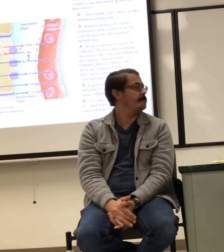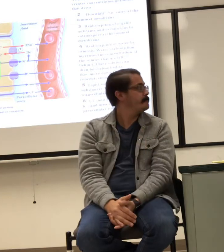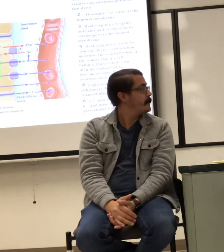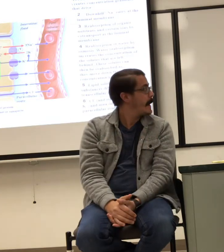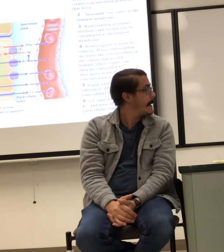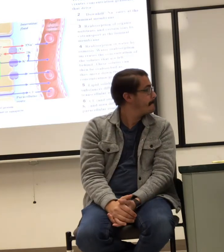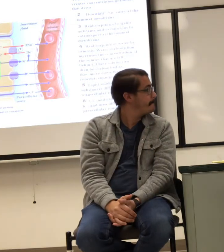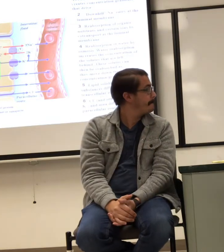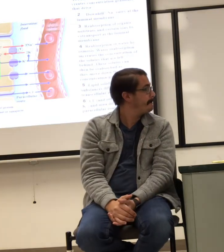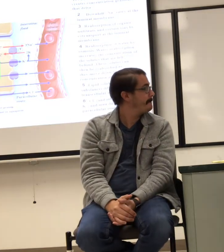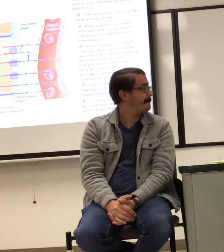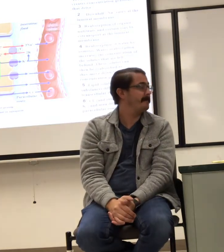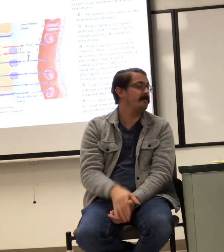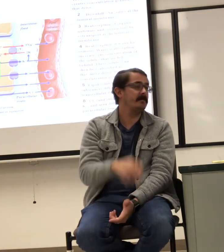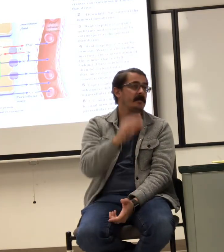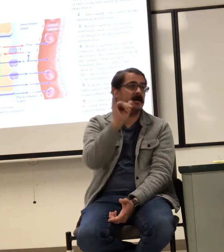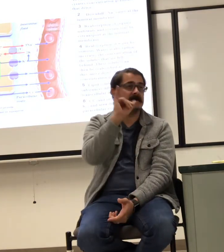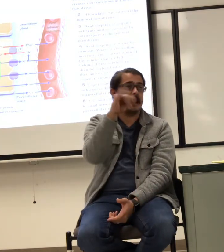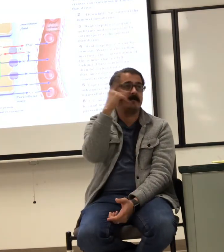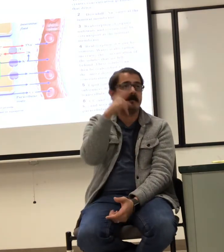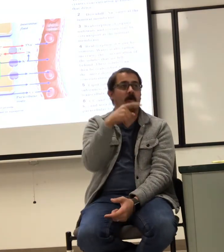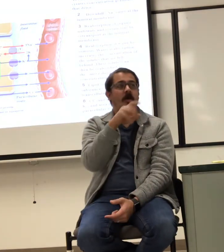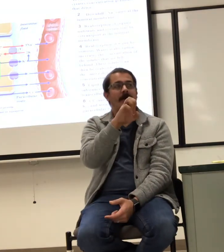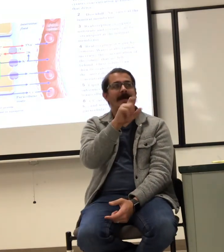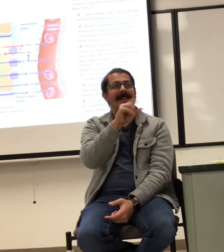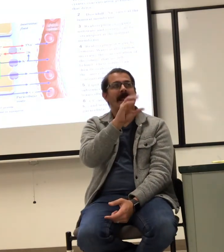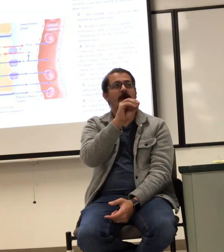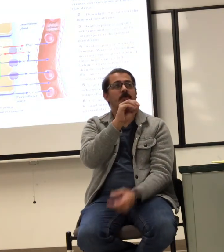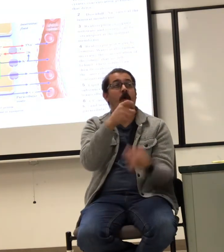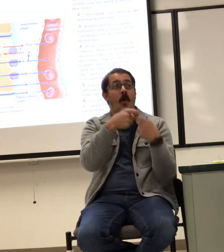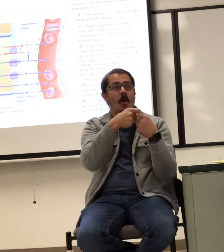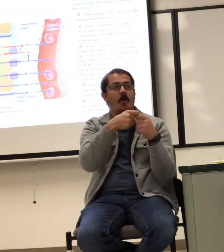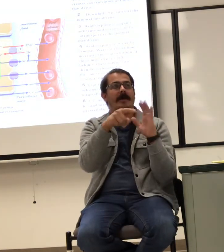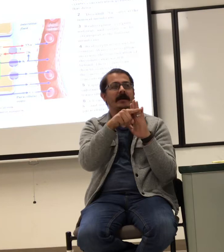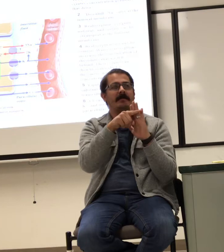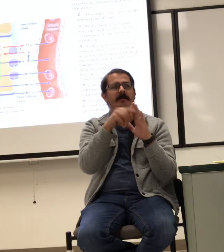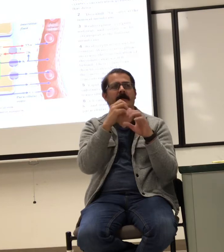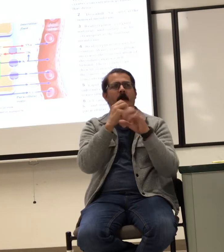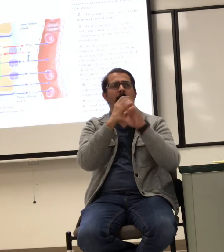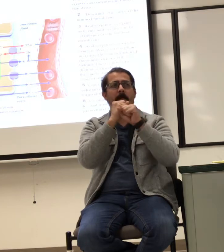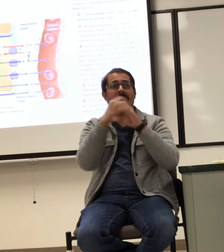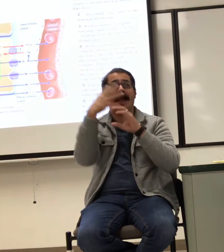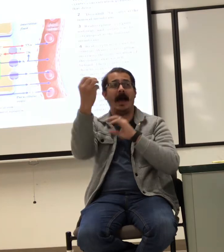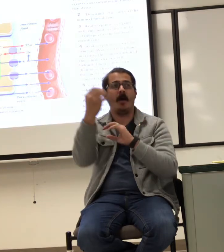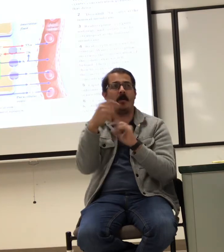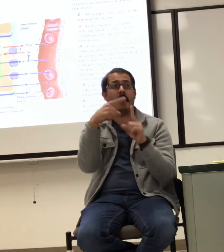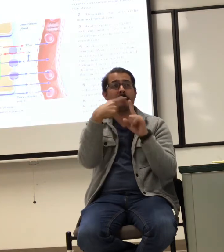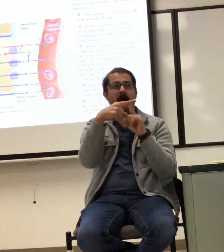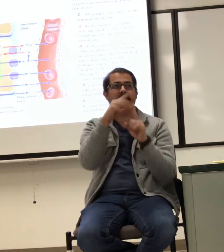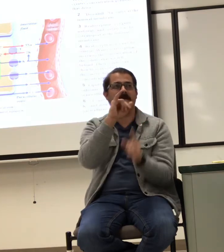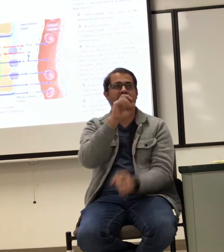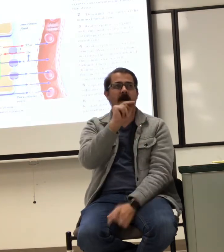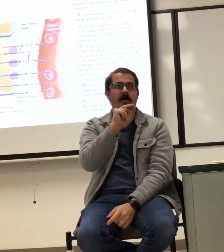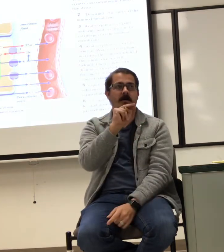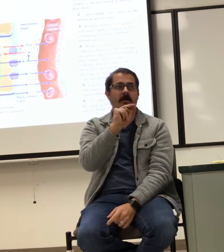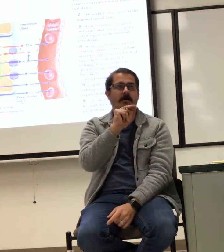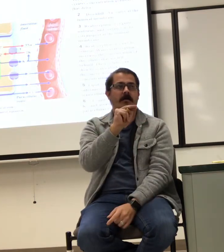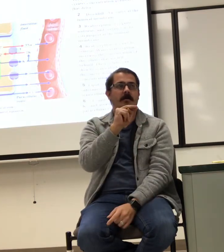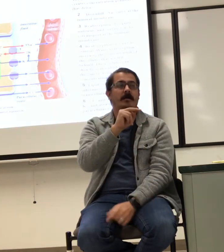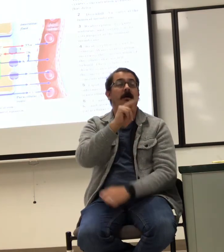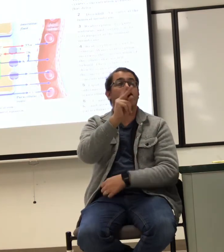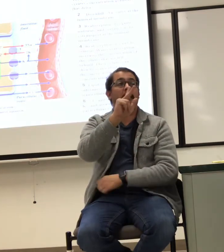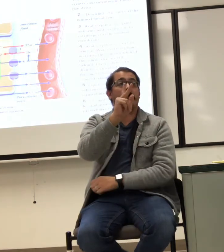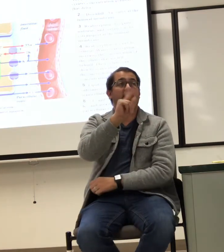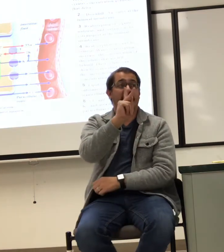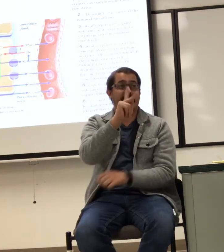Also, in terms of electronegativity, you're pumping out a positive ion. And that positive potassium